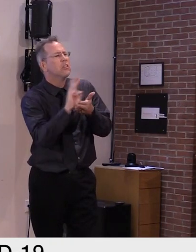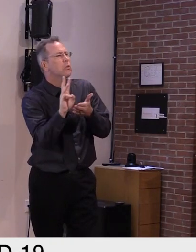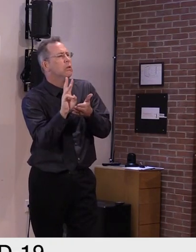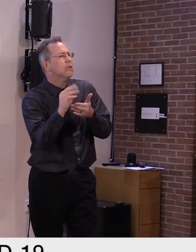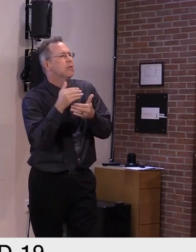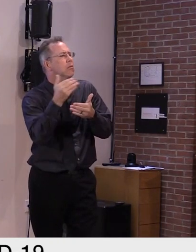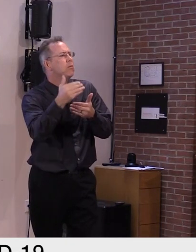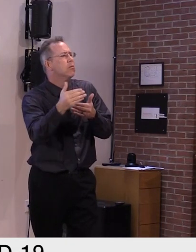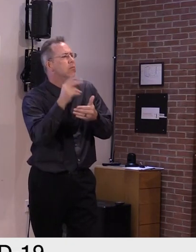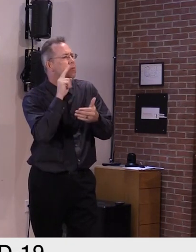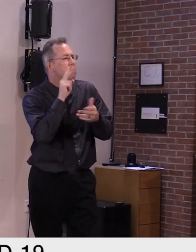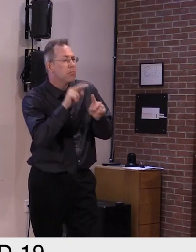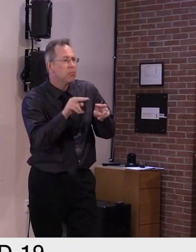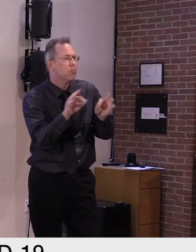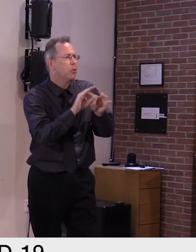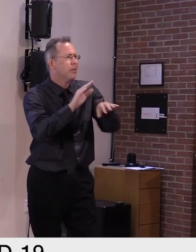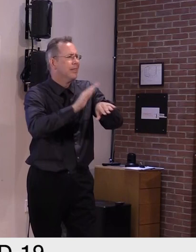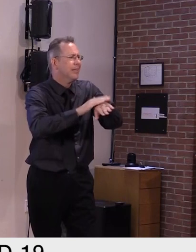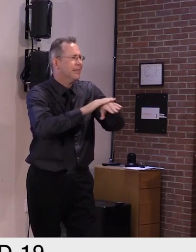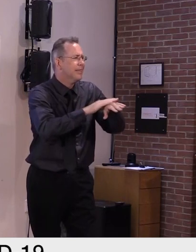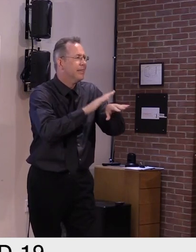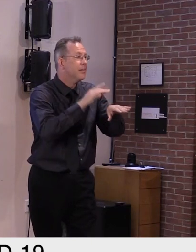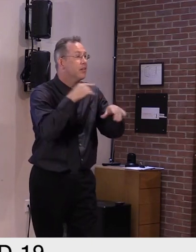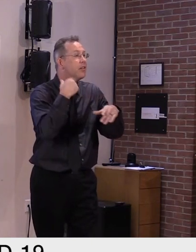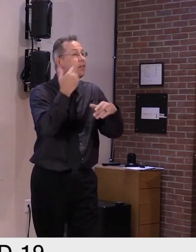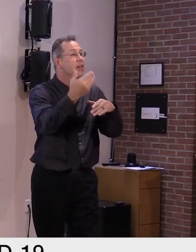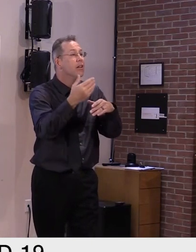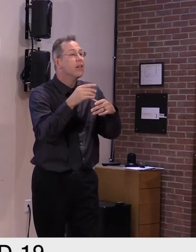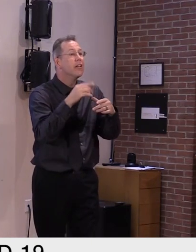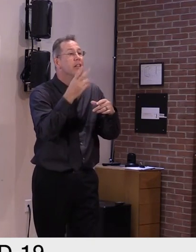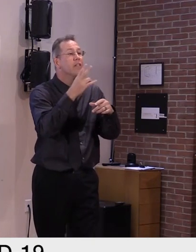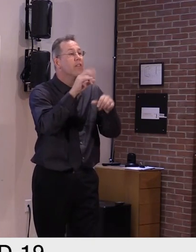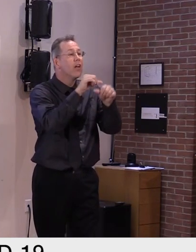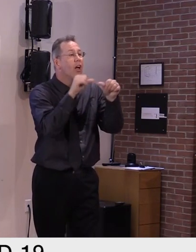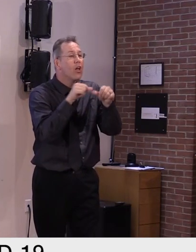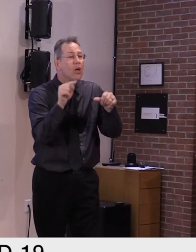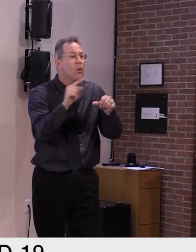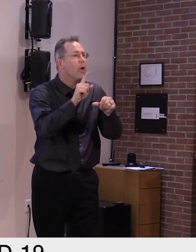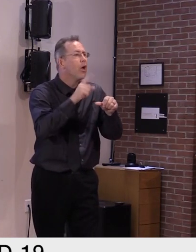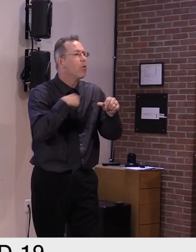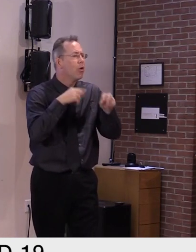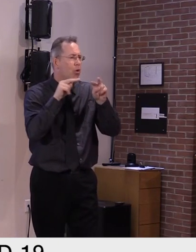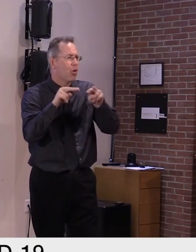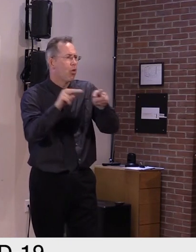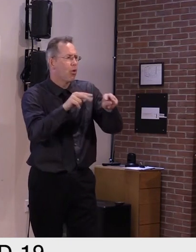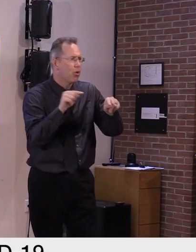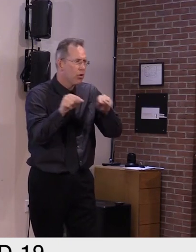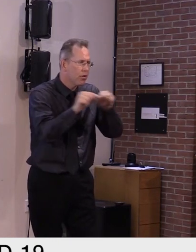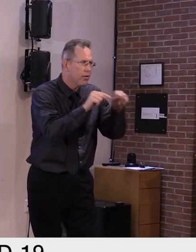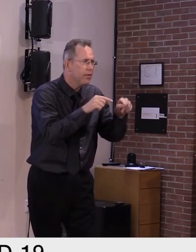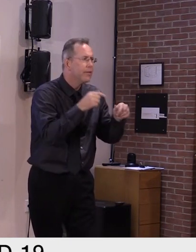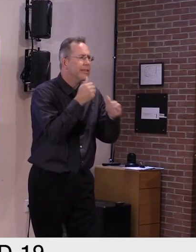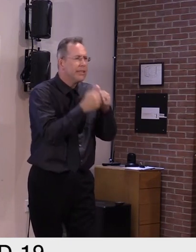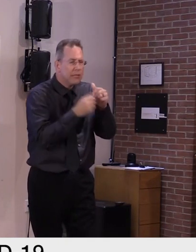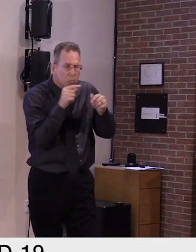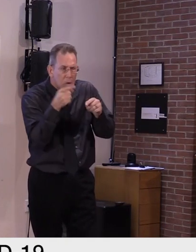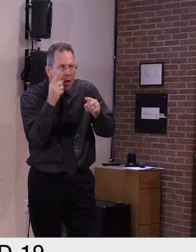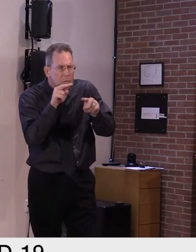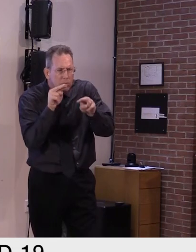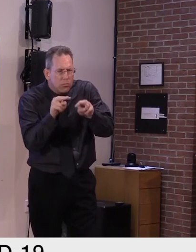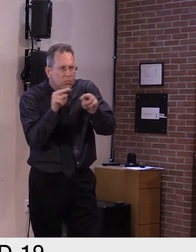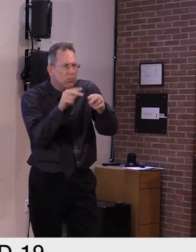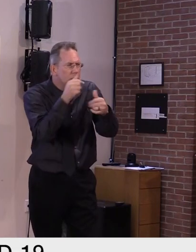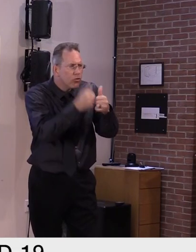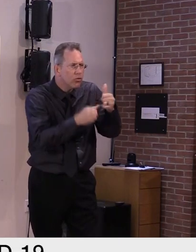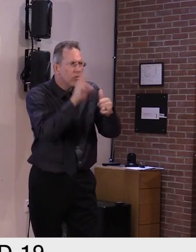other 7 jurisdictions around us that we monitor closely, each one of them is having a forecast that projects